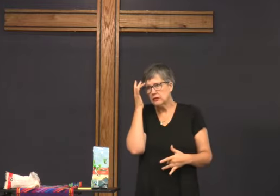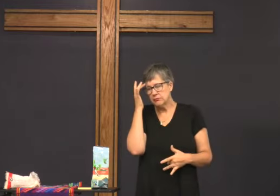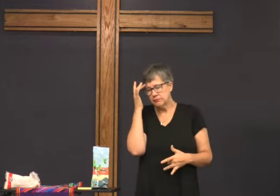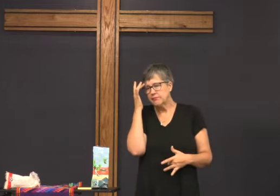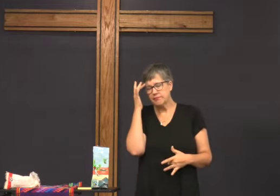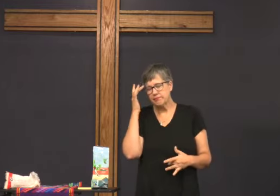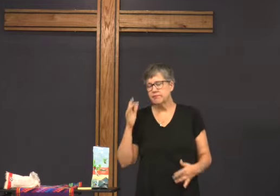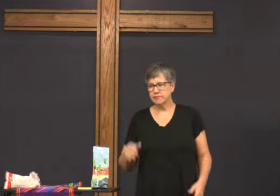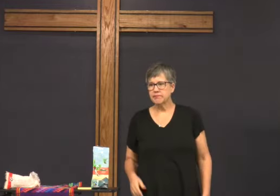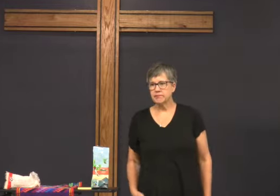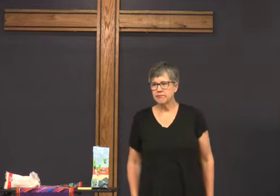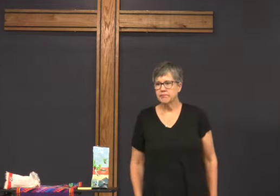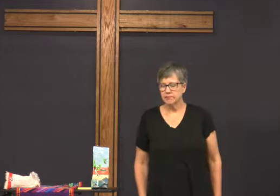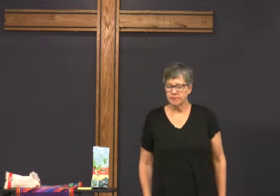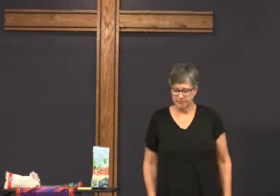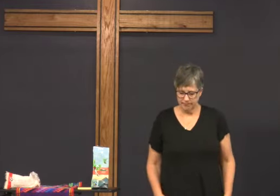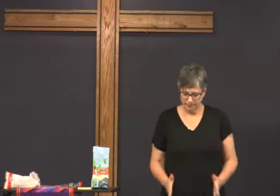They are.